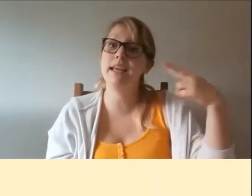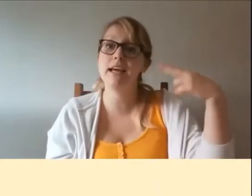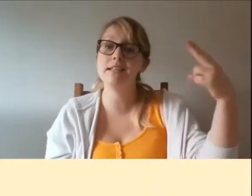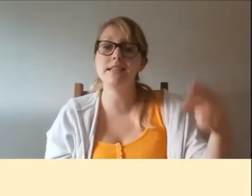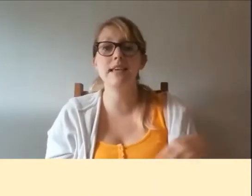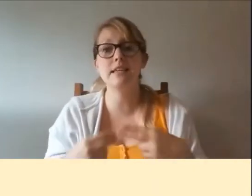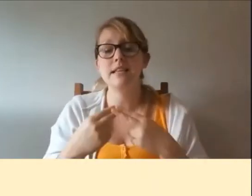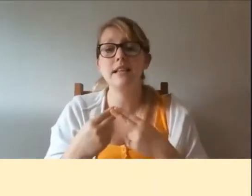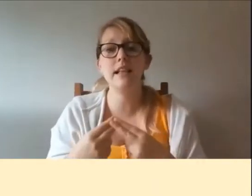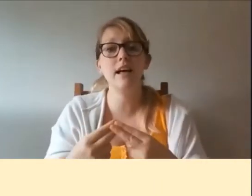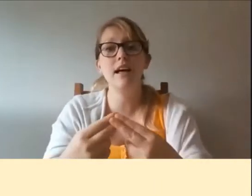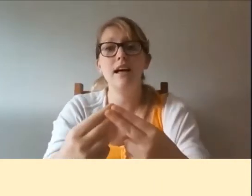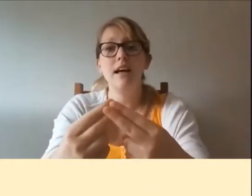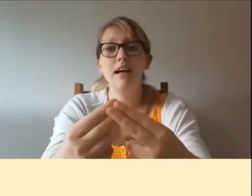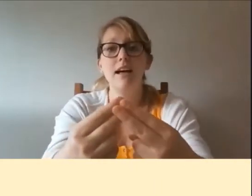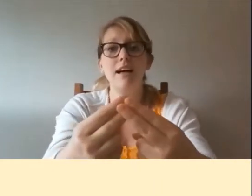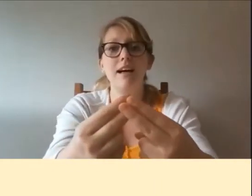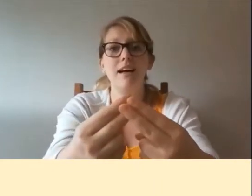nobody else sings